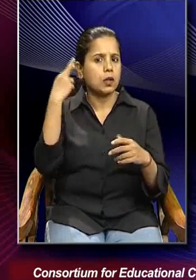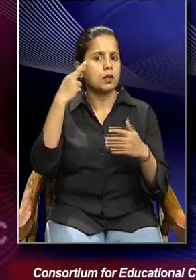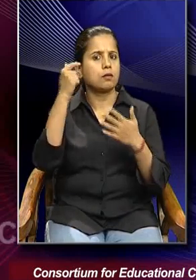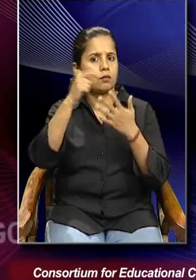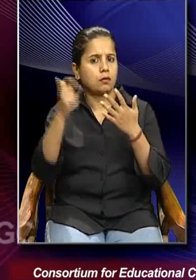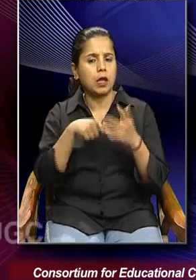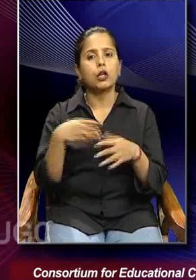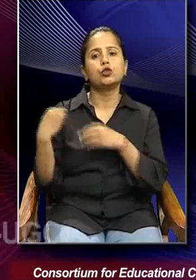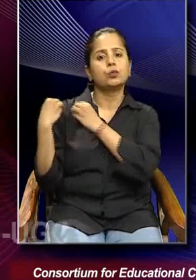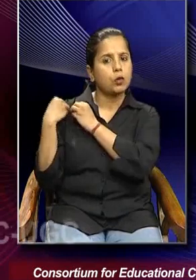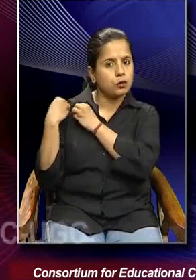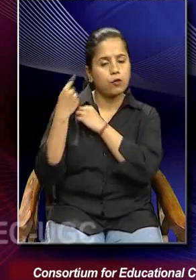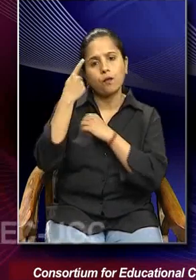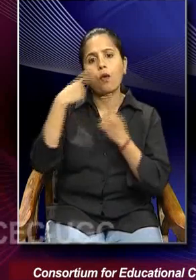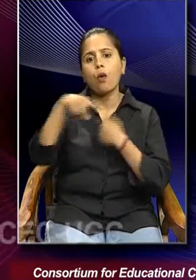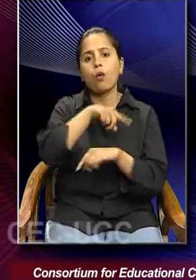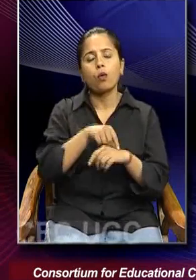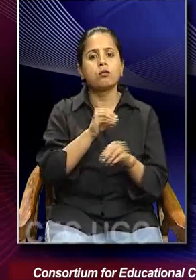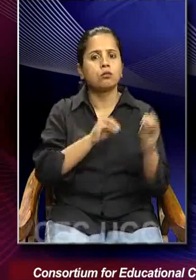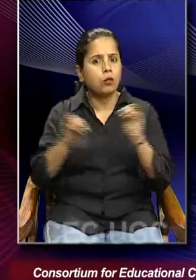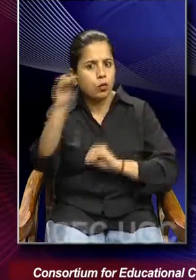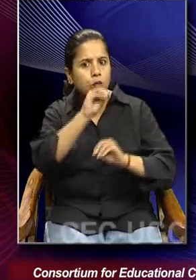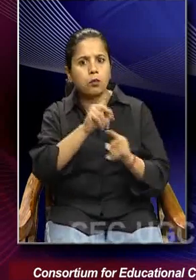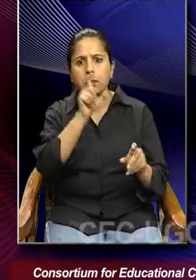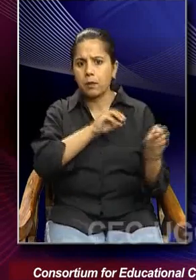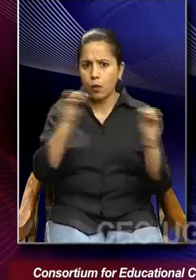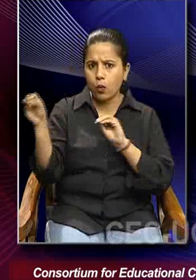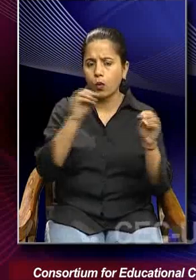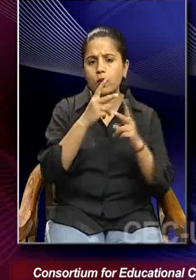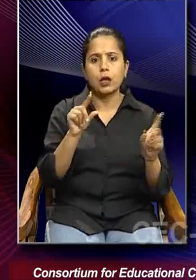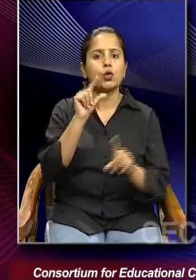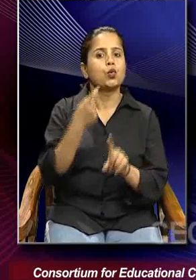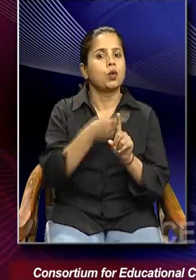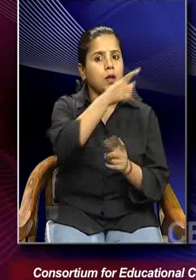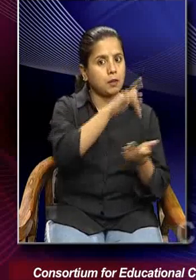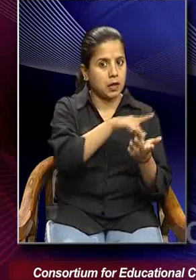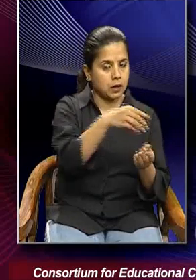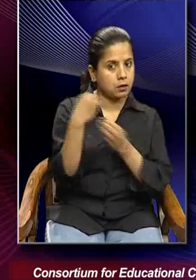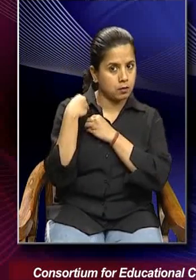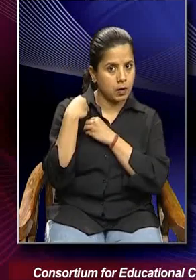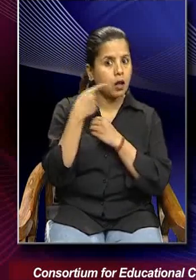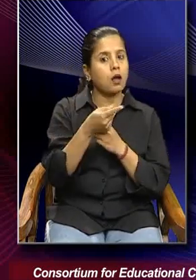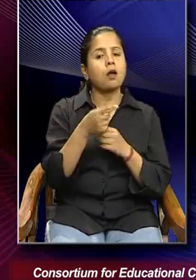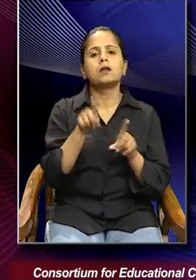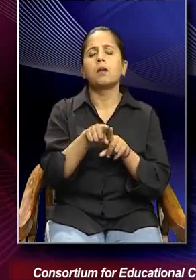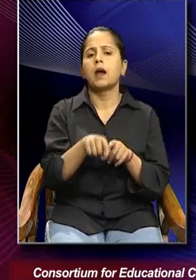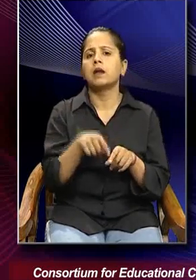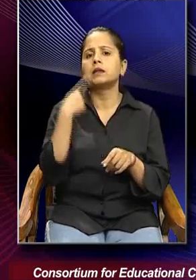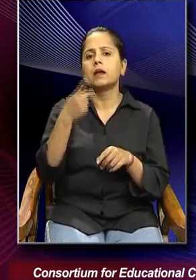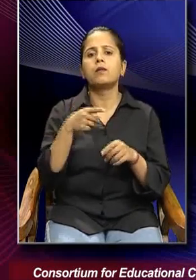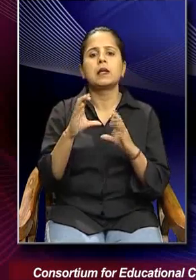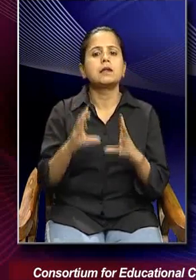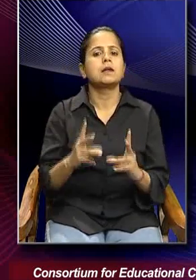were responsible for migration decision in the United Kingdom using census data